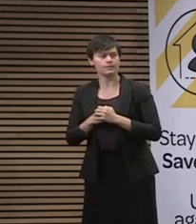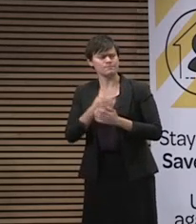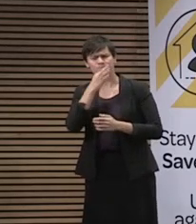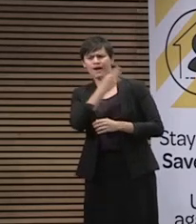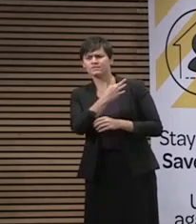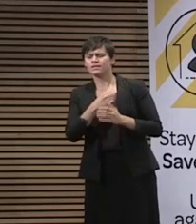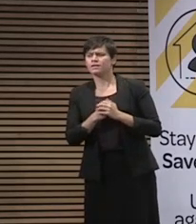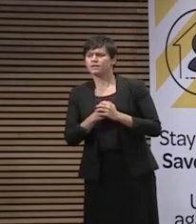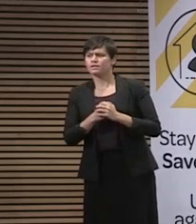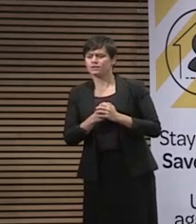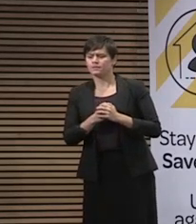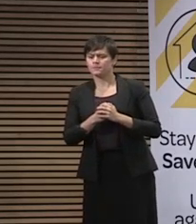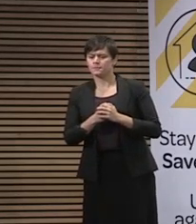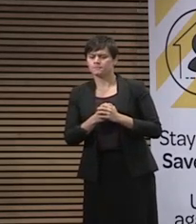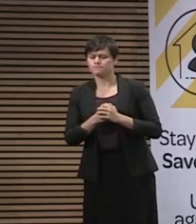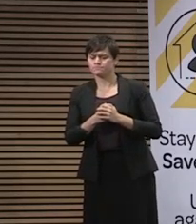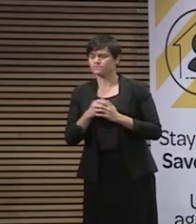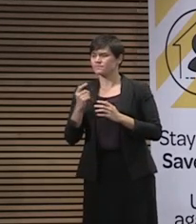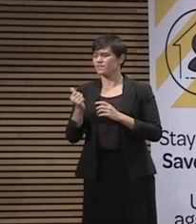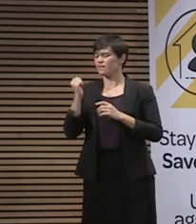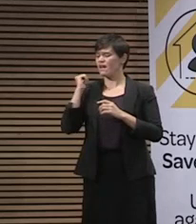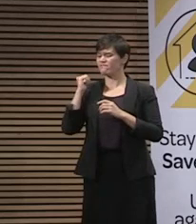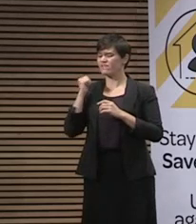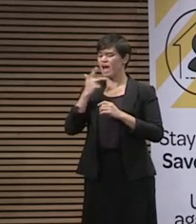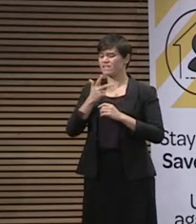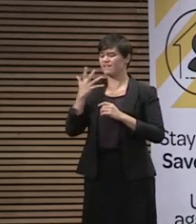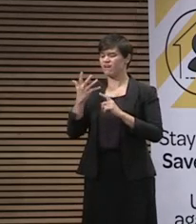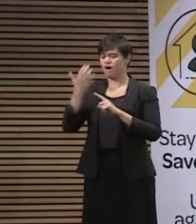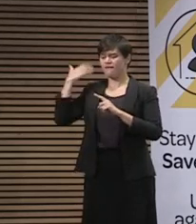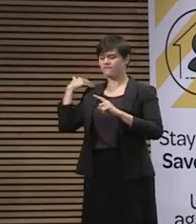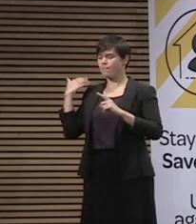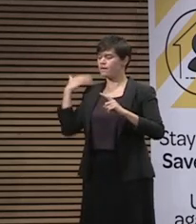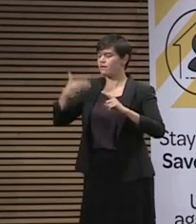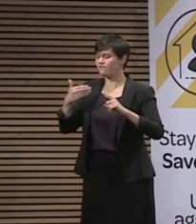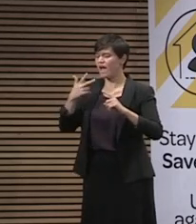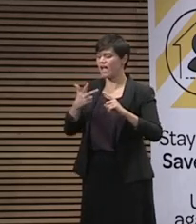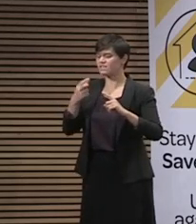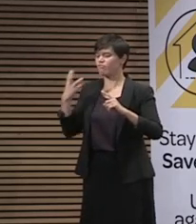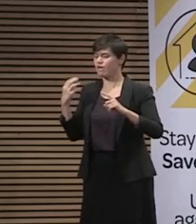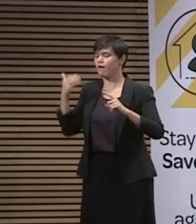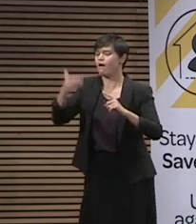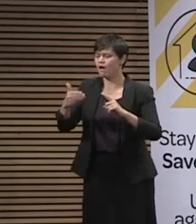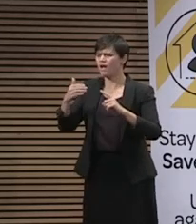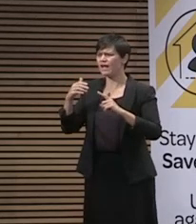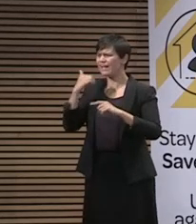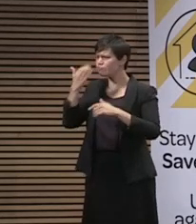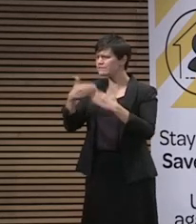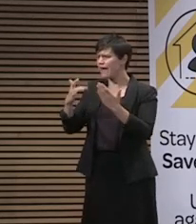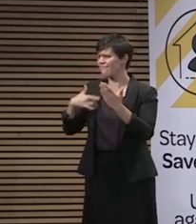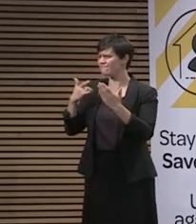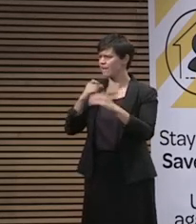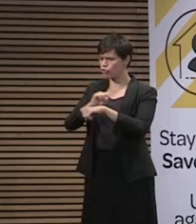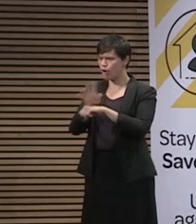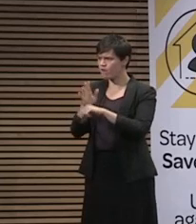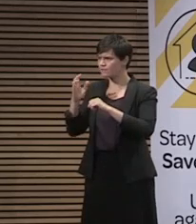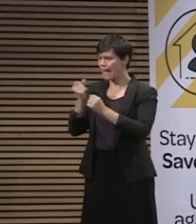from 85 to 83 to today in the low 60s. Is this an optimistic sign for New Zealand? Now, we've had